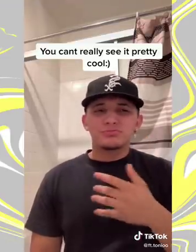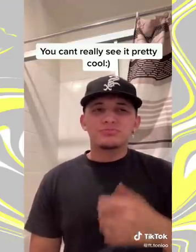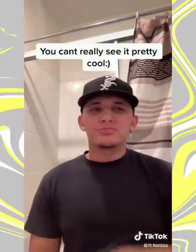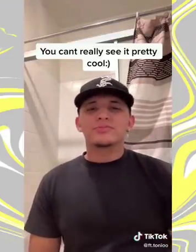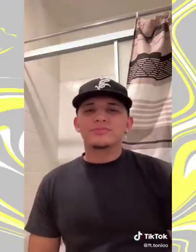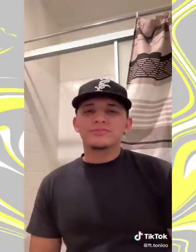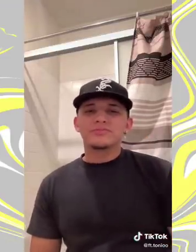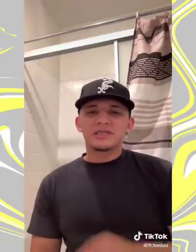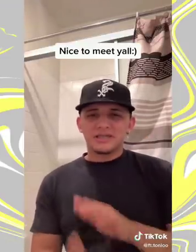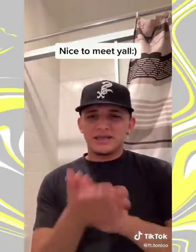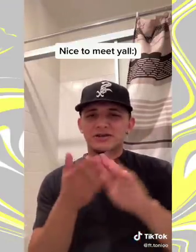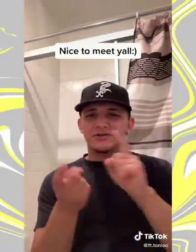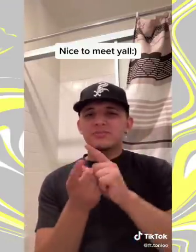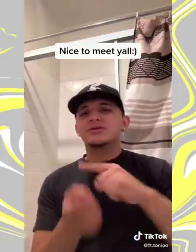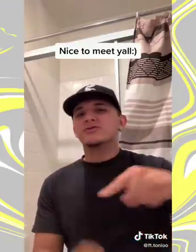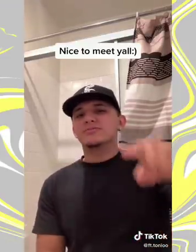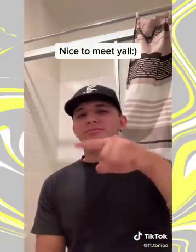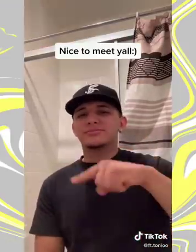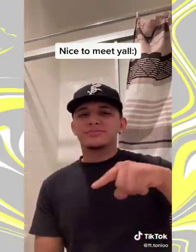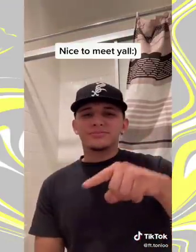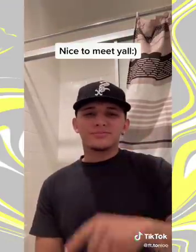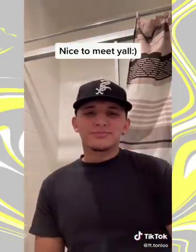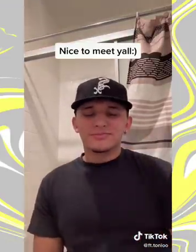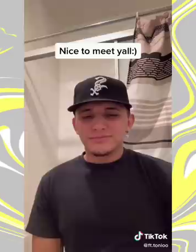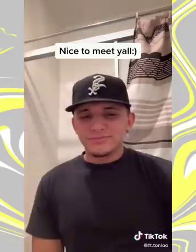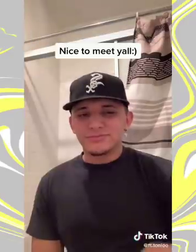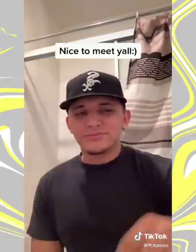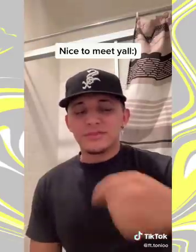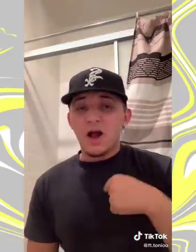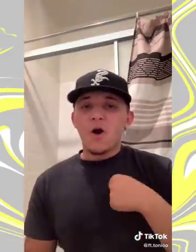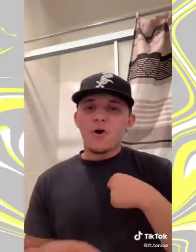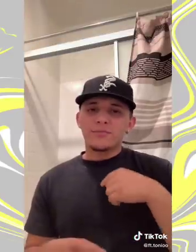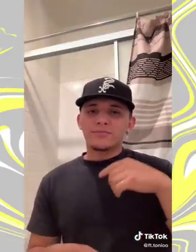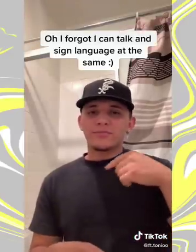You showed me love when I wasn't feeling it.